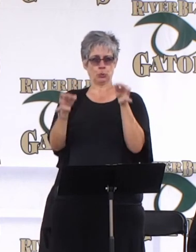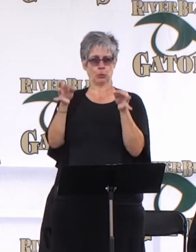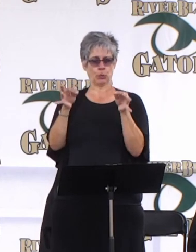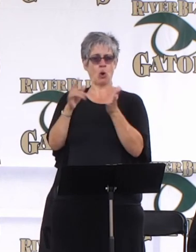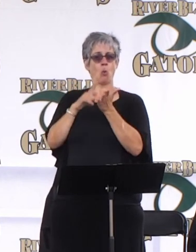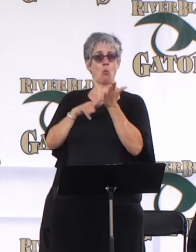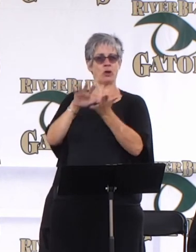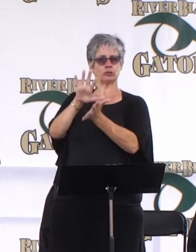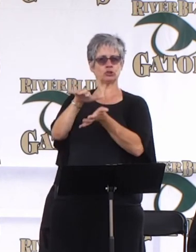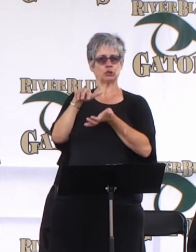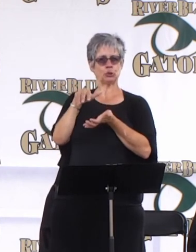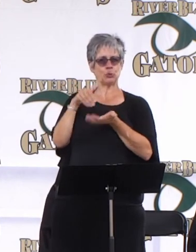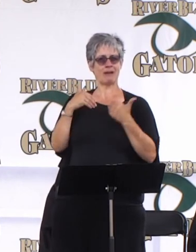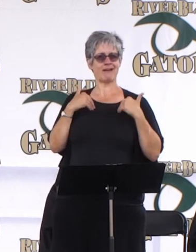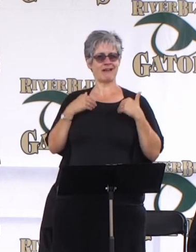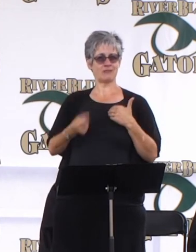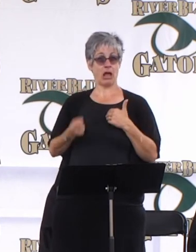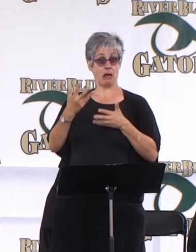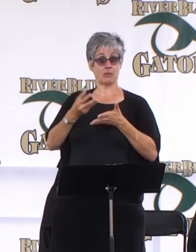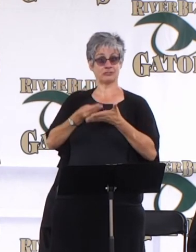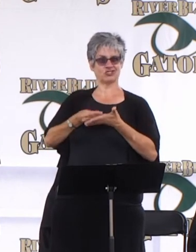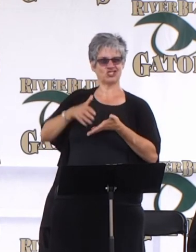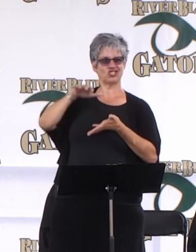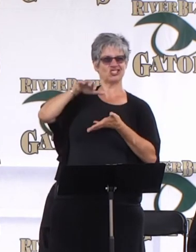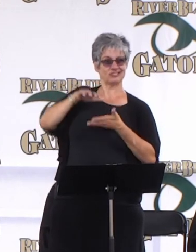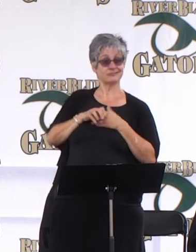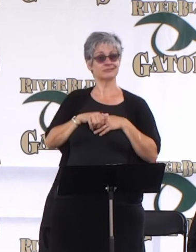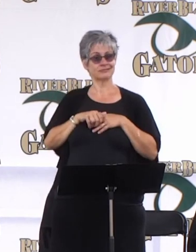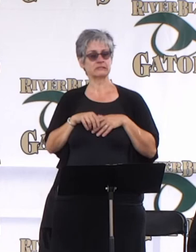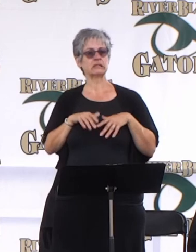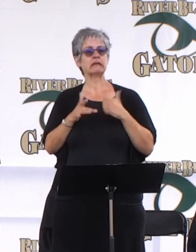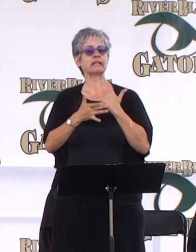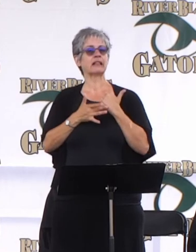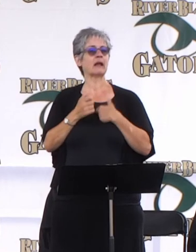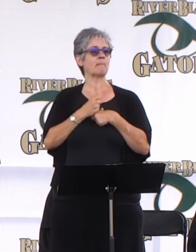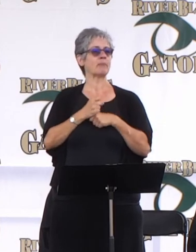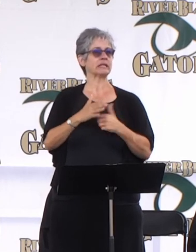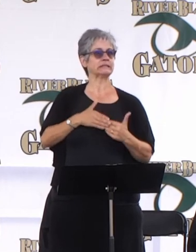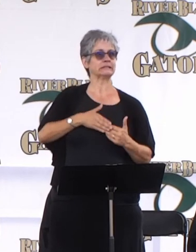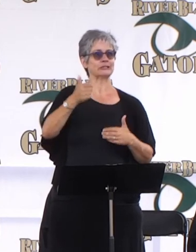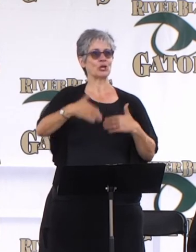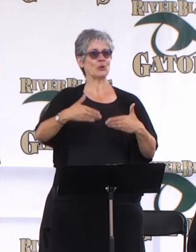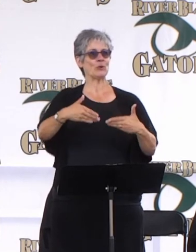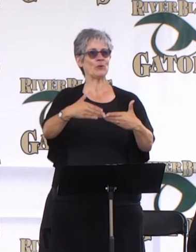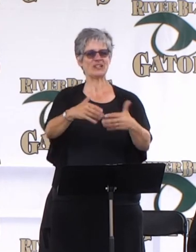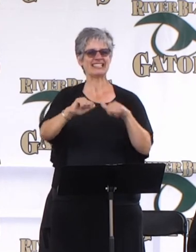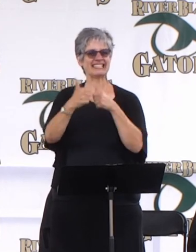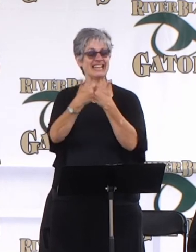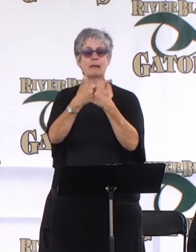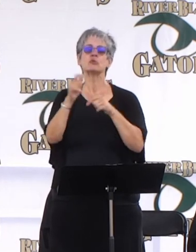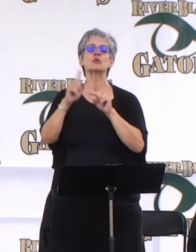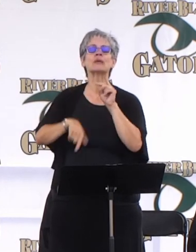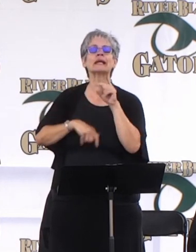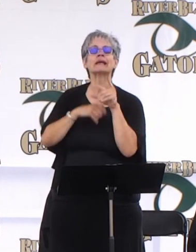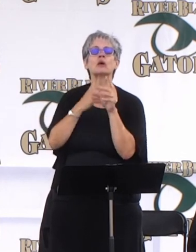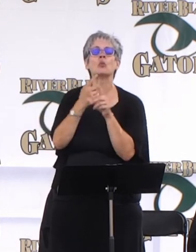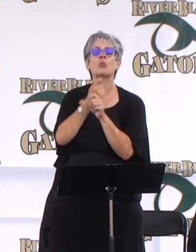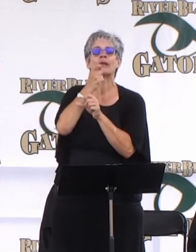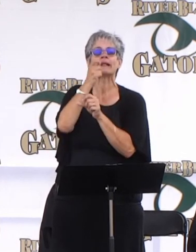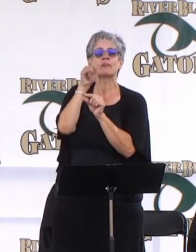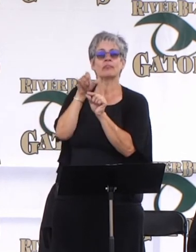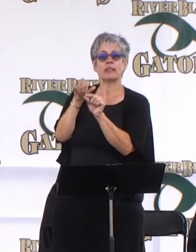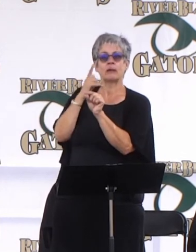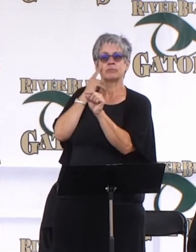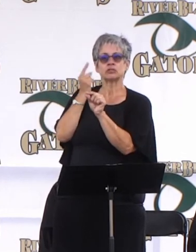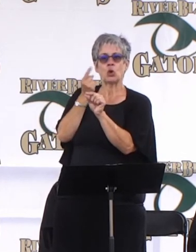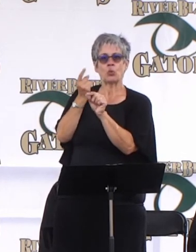And technology will only make it easier and easier to play that game. However, it is a game that cannot be won, because